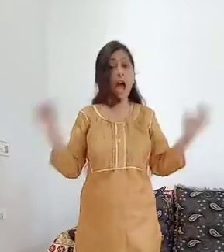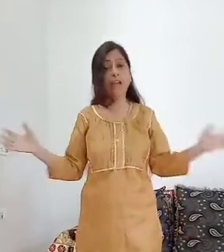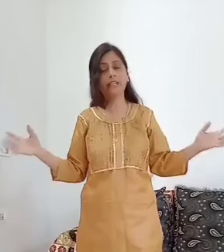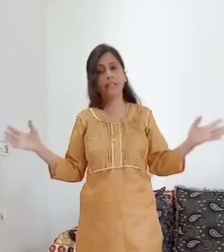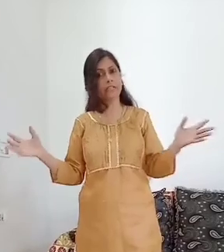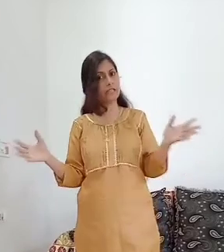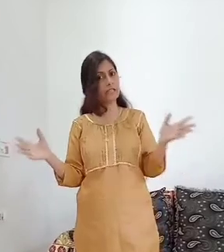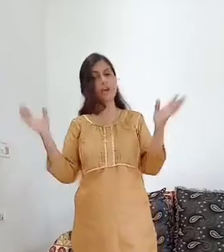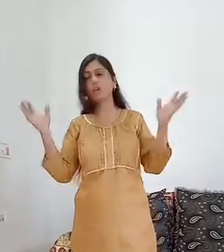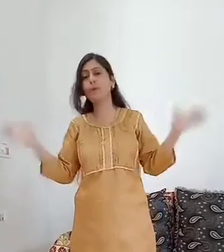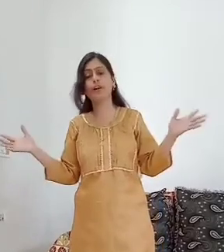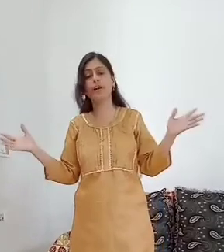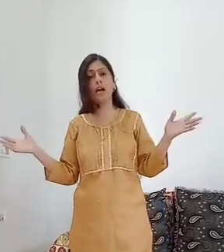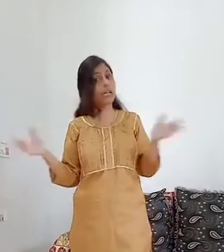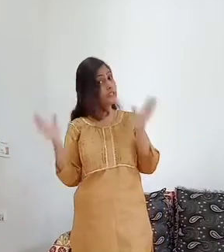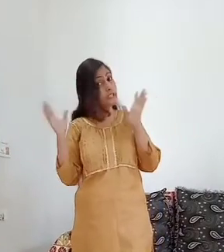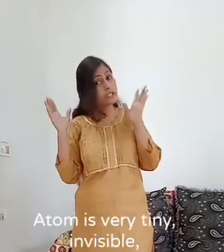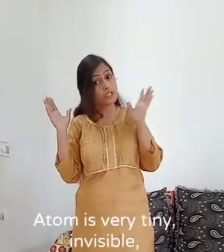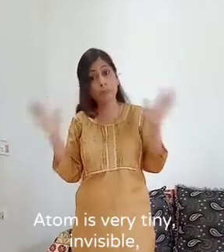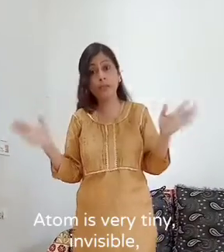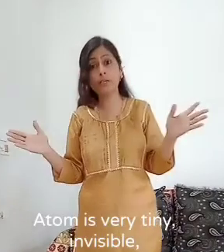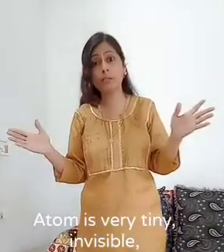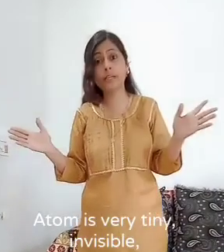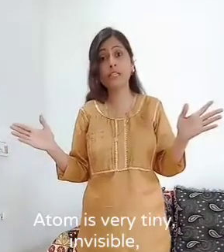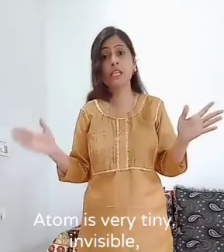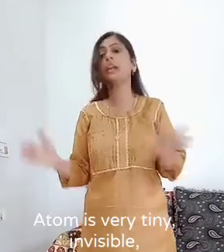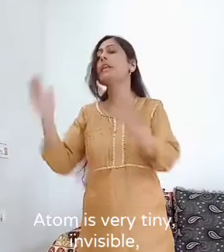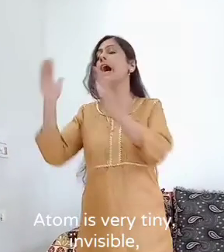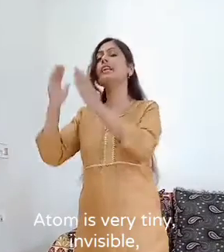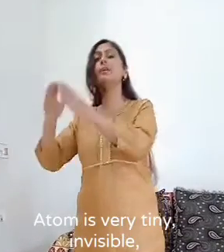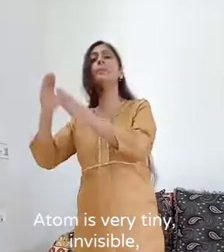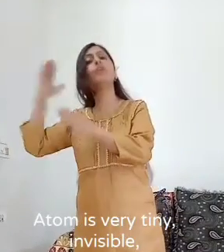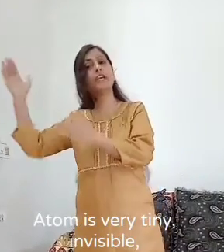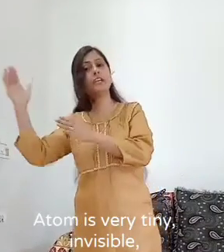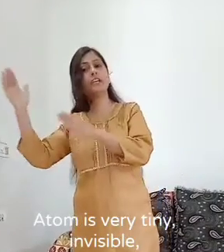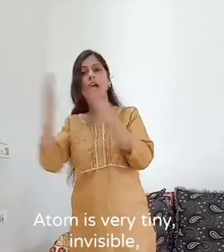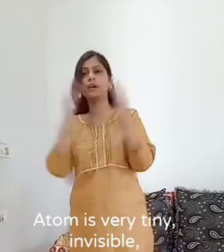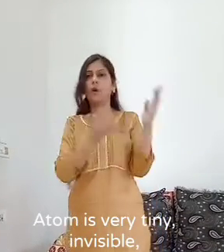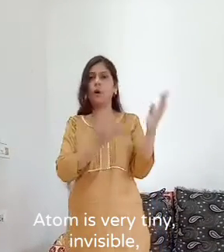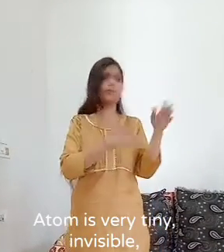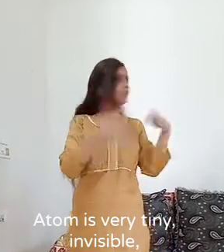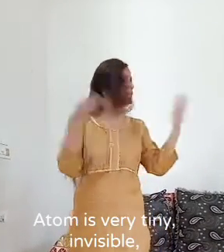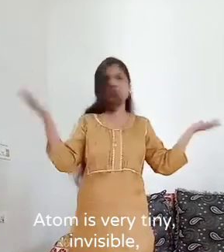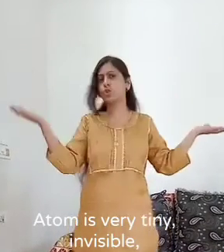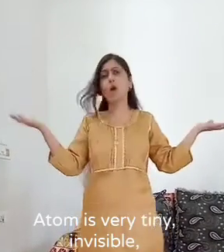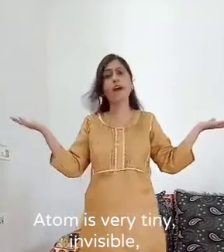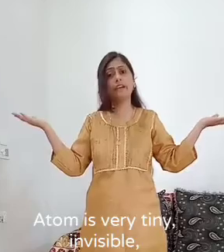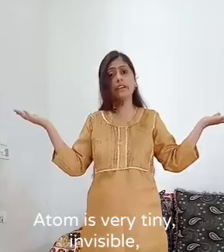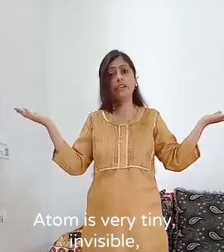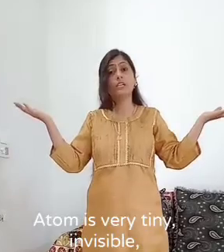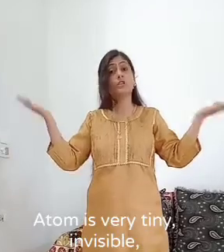and indestructible. Indestructible means neither be created and nor be destroyed.